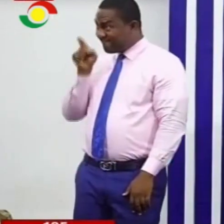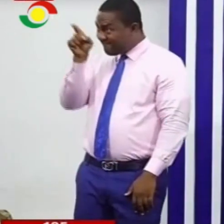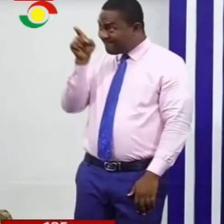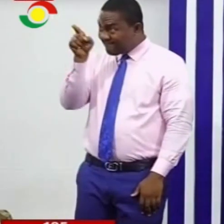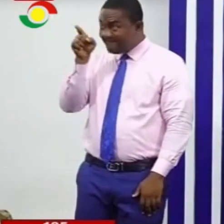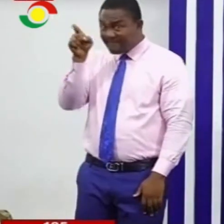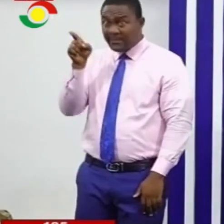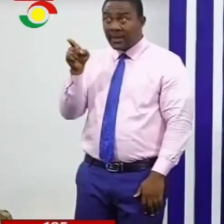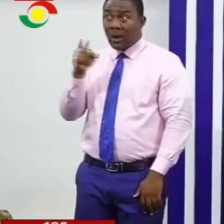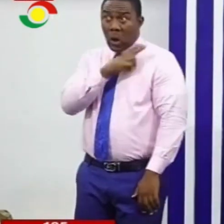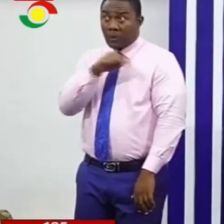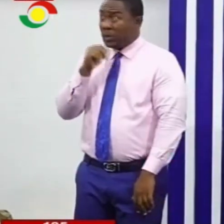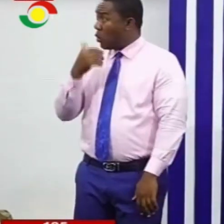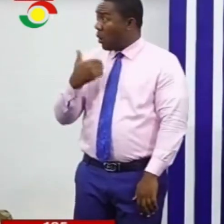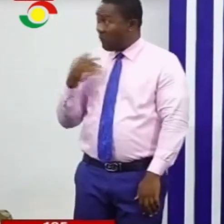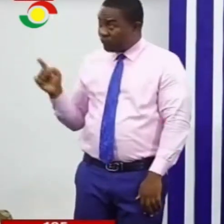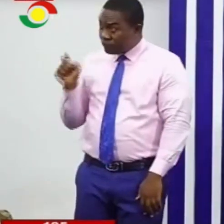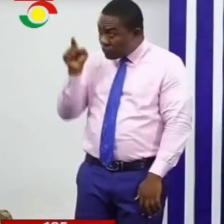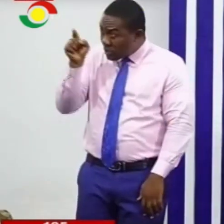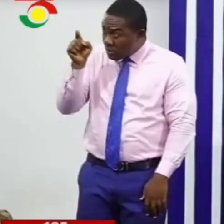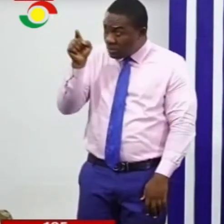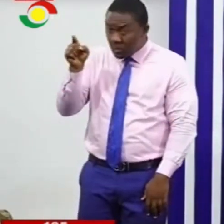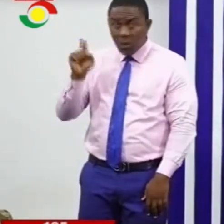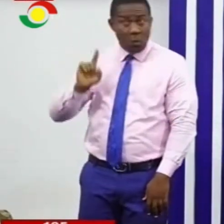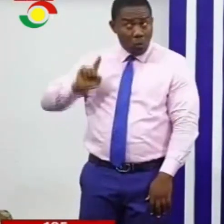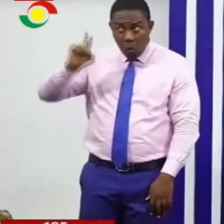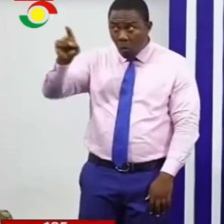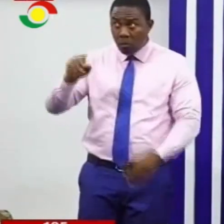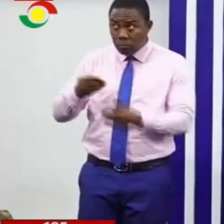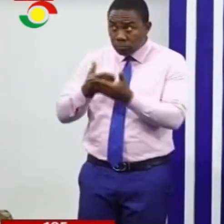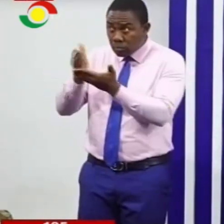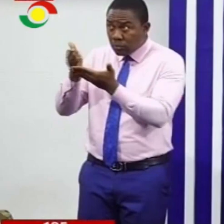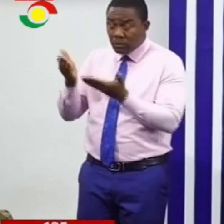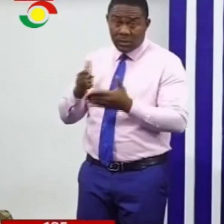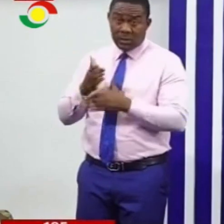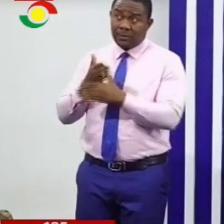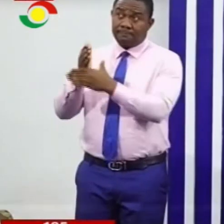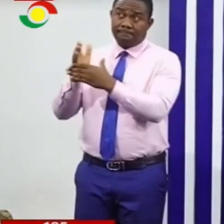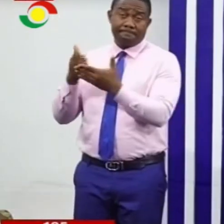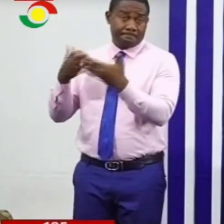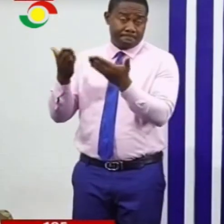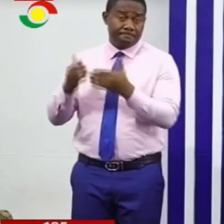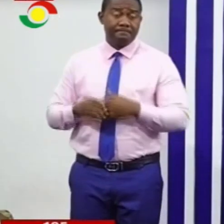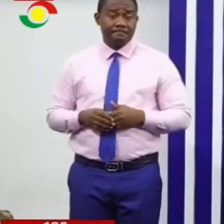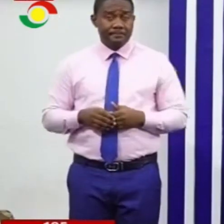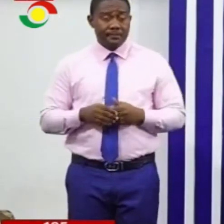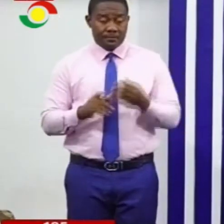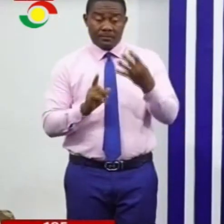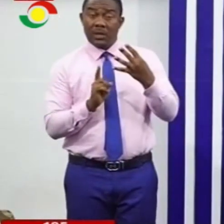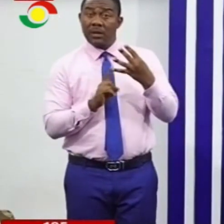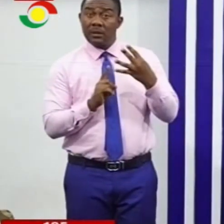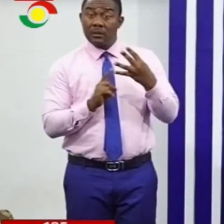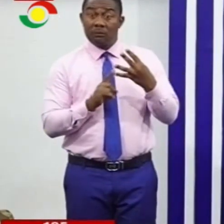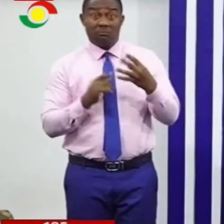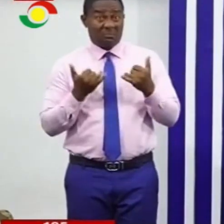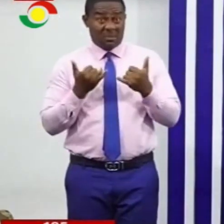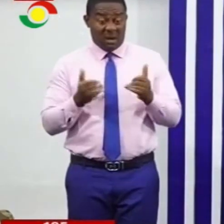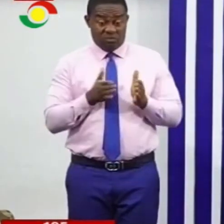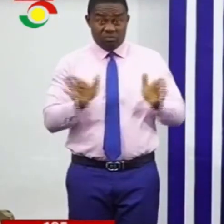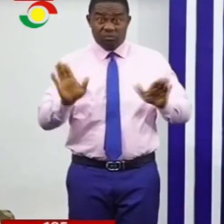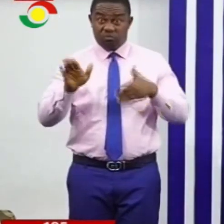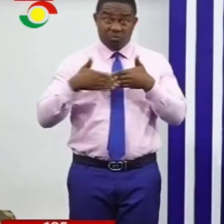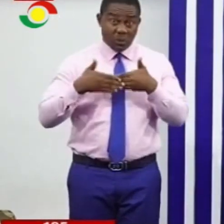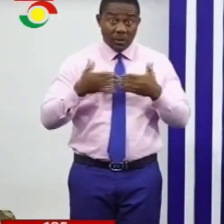regional level or maybe it's at stores or whatever, then we have quick feedback and then we can attend to it. And four, during this period of restrictions,